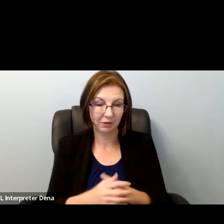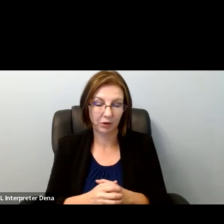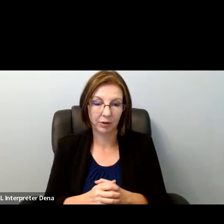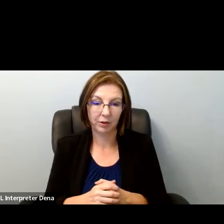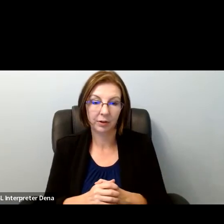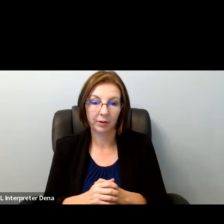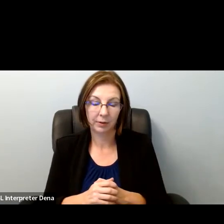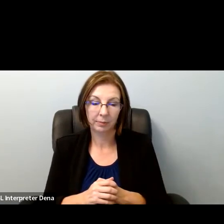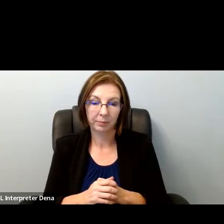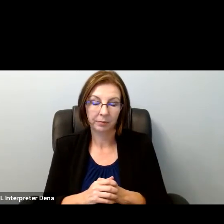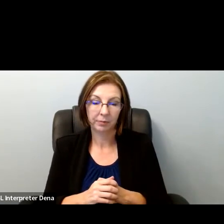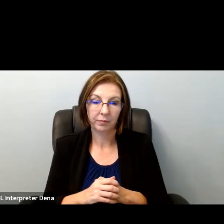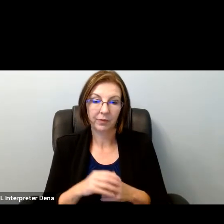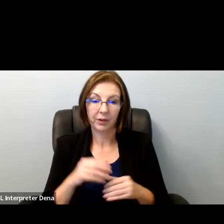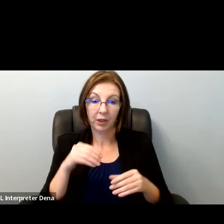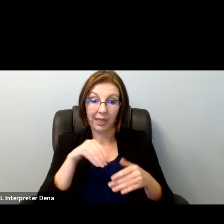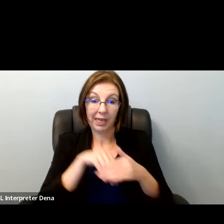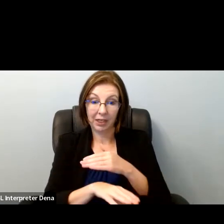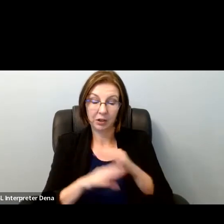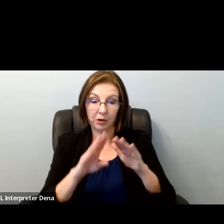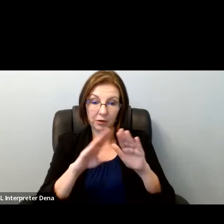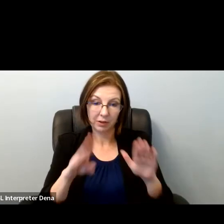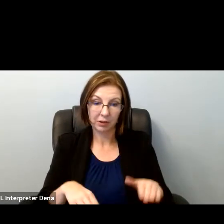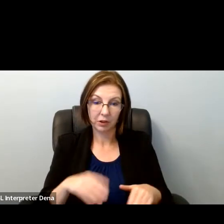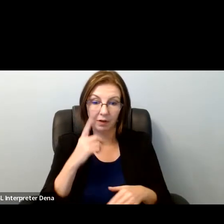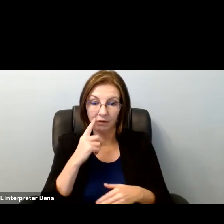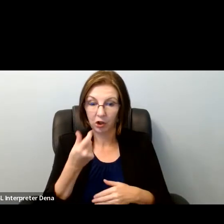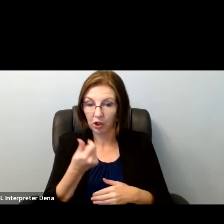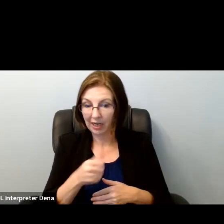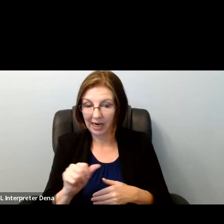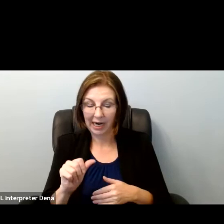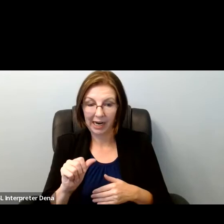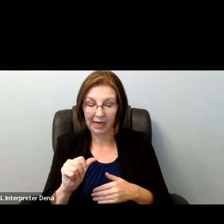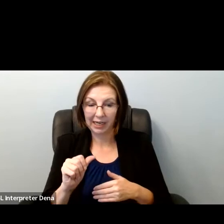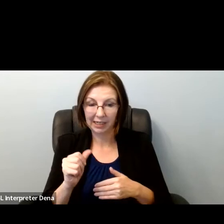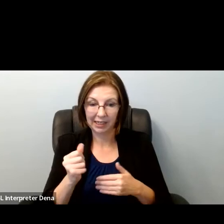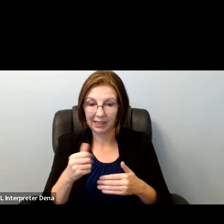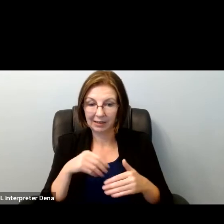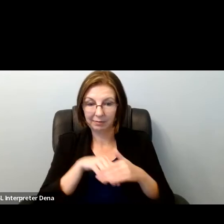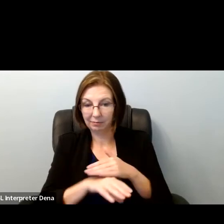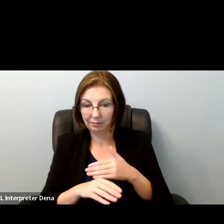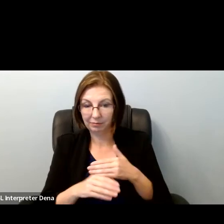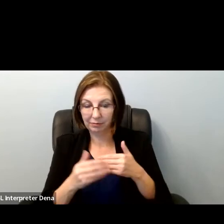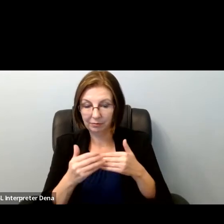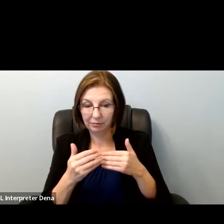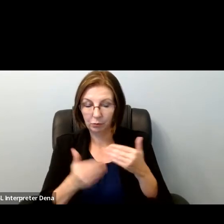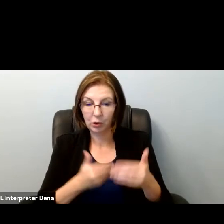gauntlet, facilities, procedures, it's very comprehensive. And